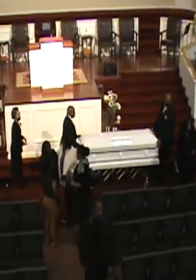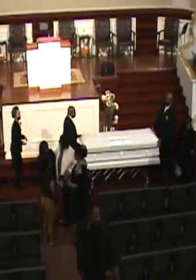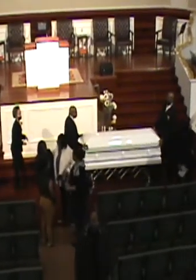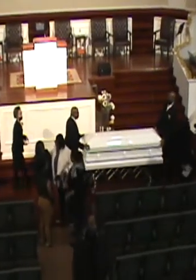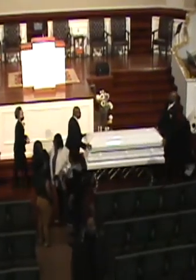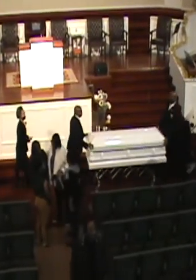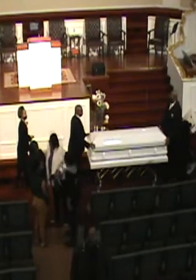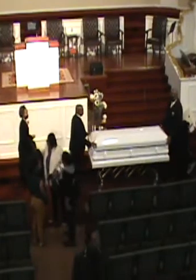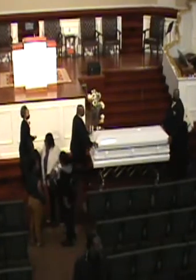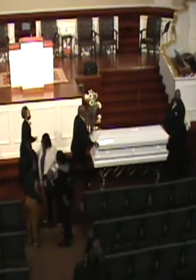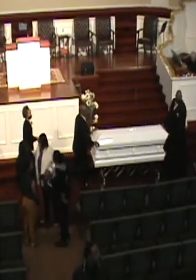Buffalo.